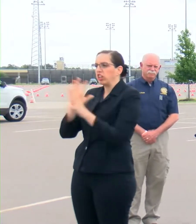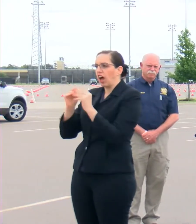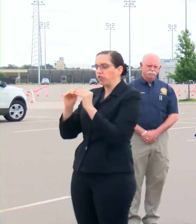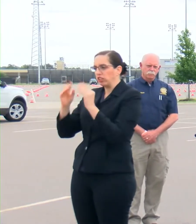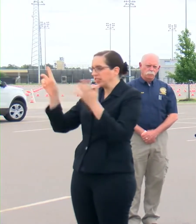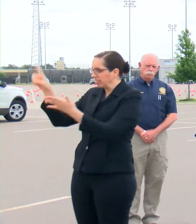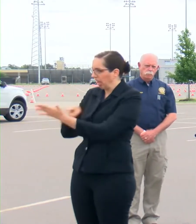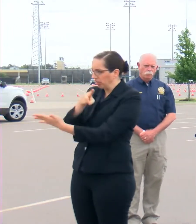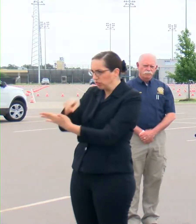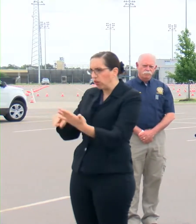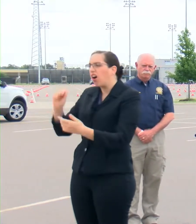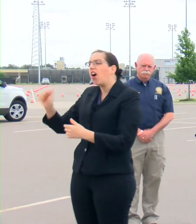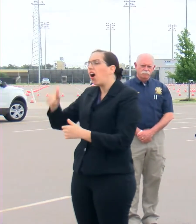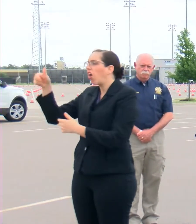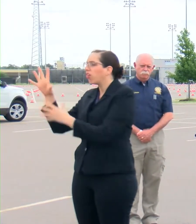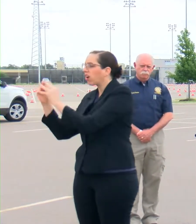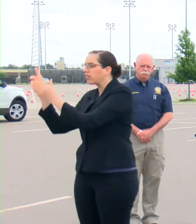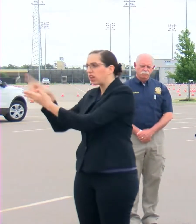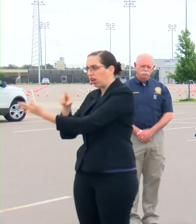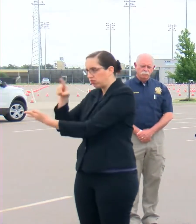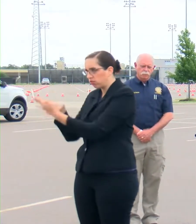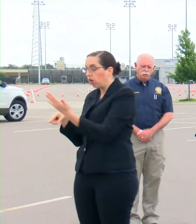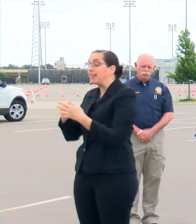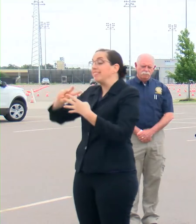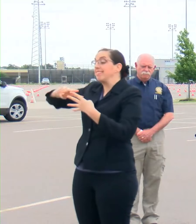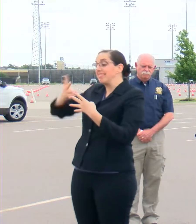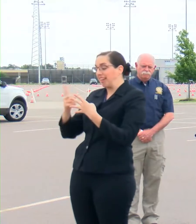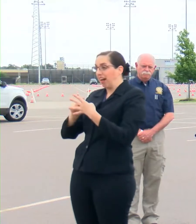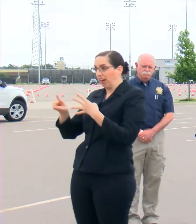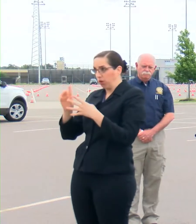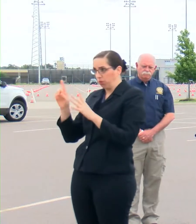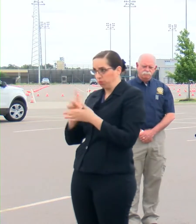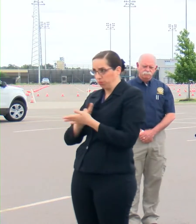well as some other conferences as well. In the second week, as you know,